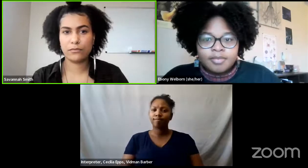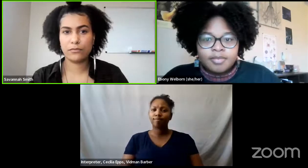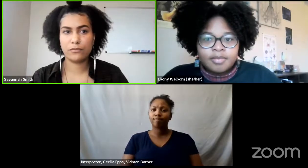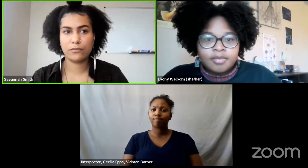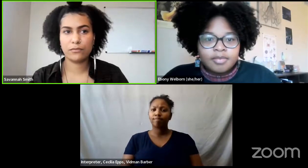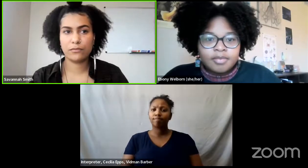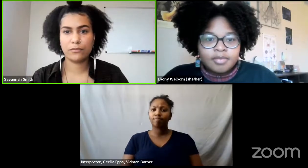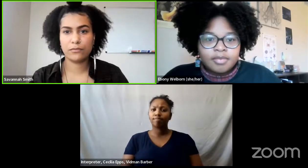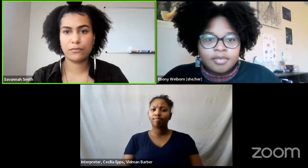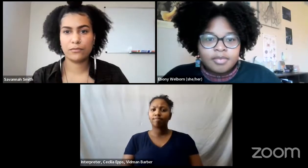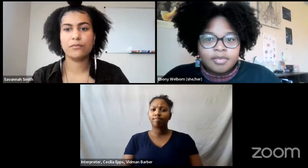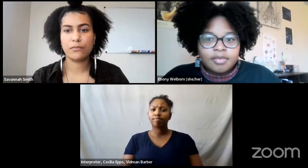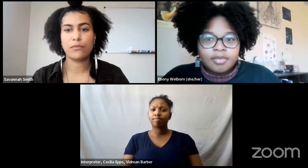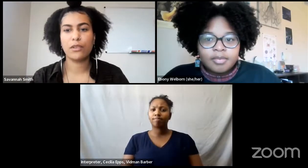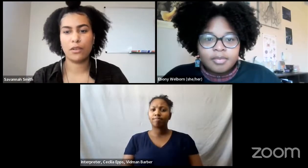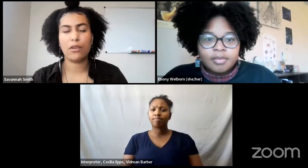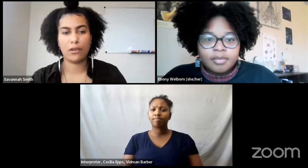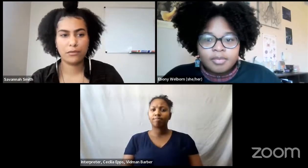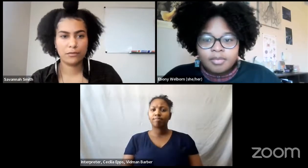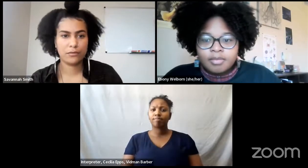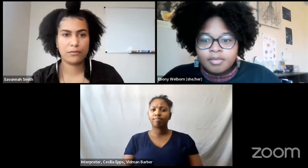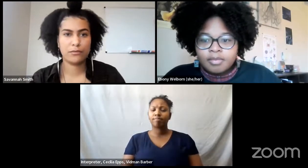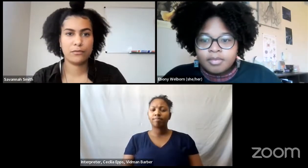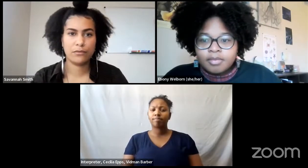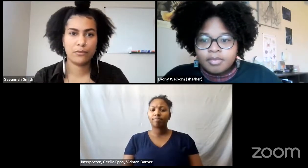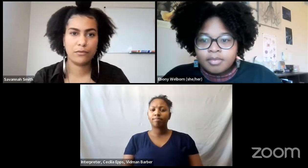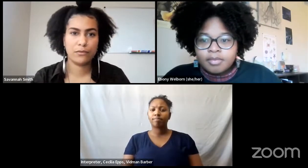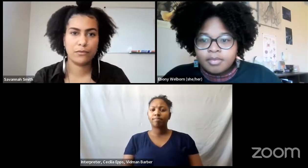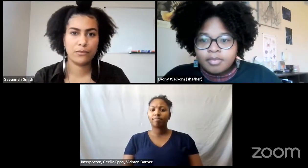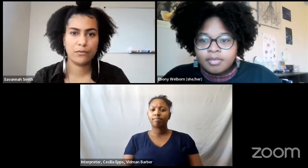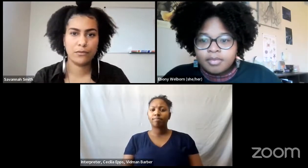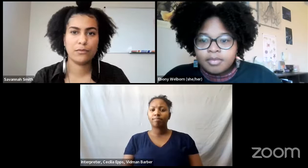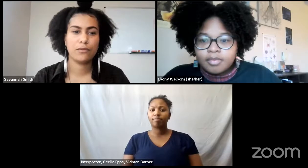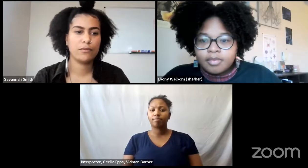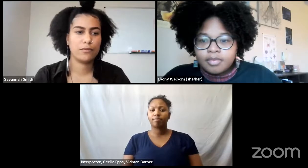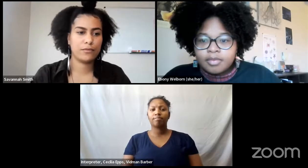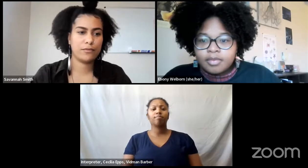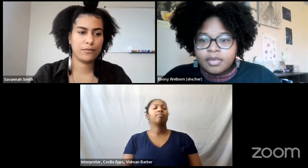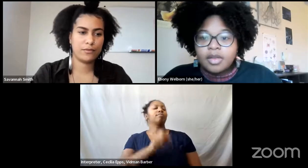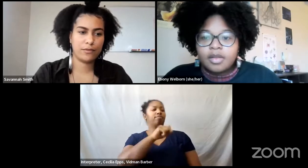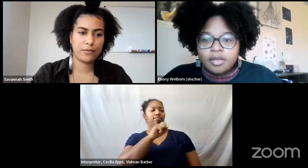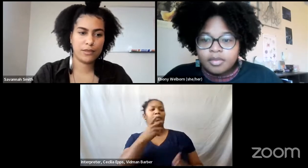Yeah, they're formed. People have, they need to move to them.